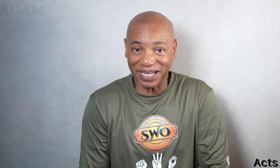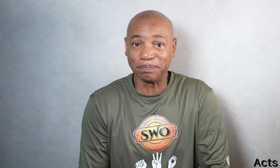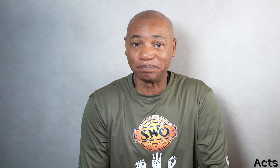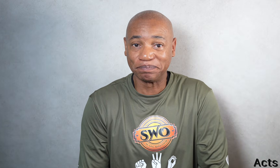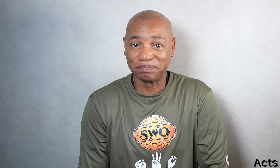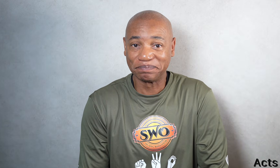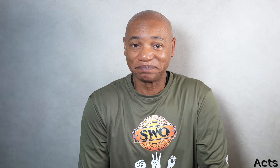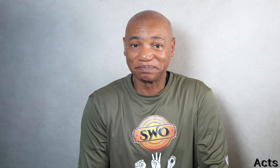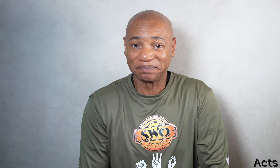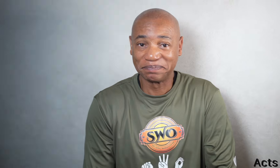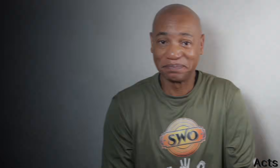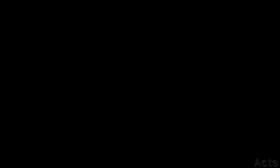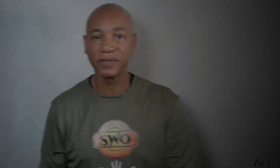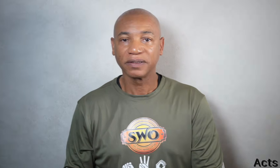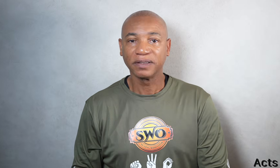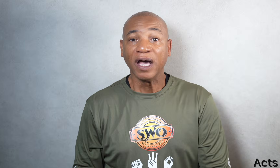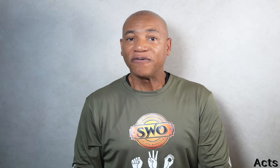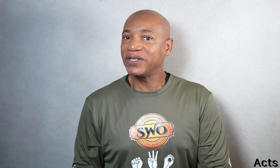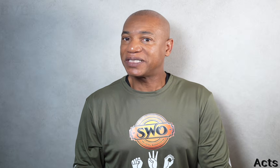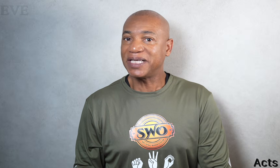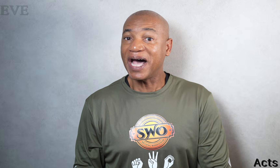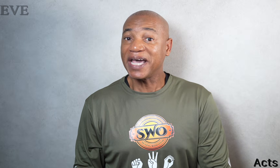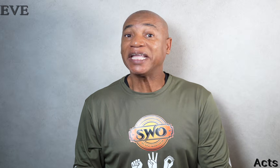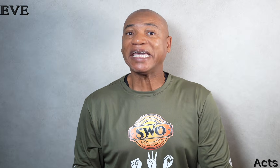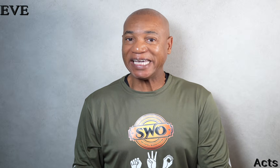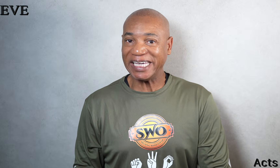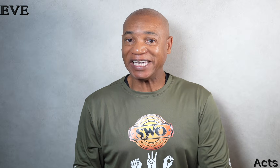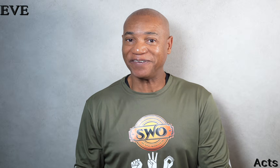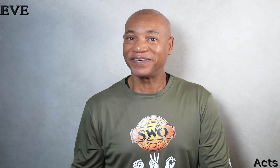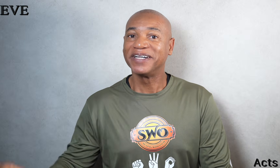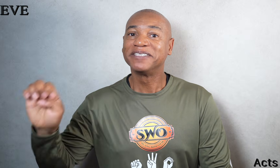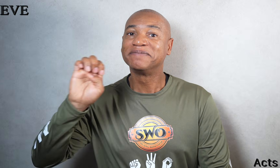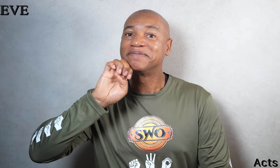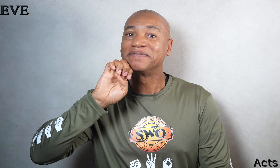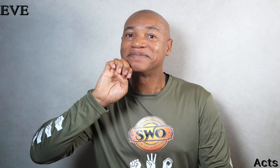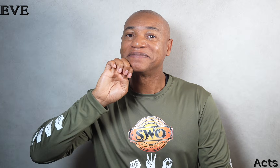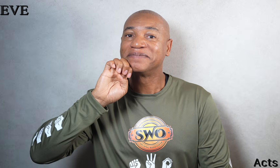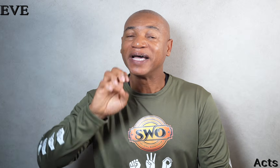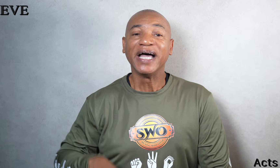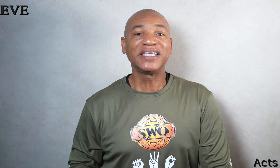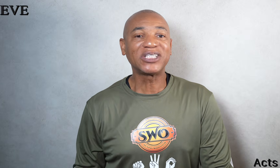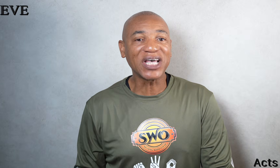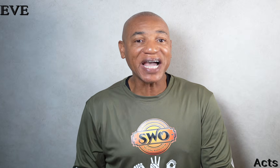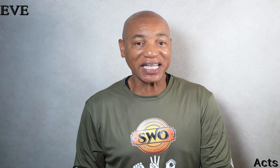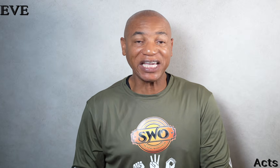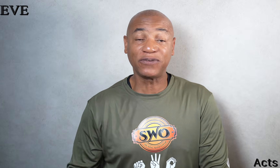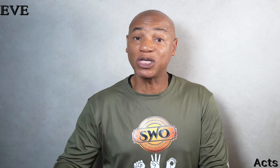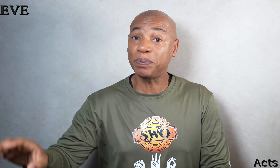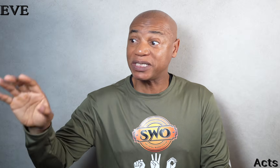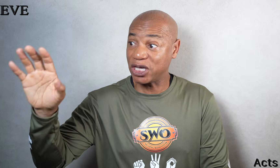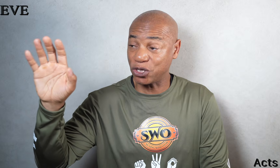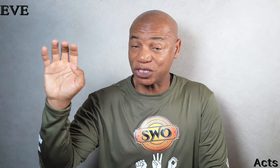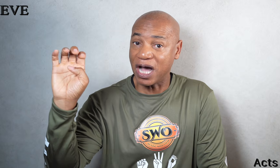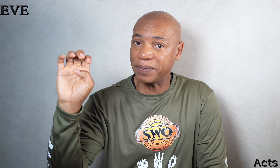Adam. For the sign Eve. To sign Eve, simply take your dominant